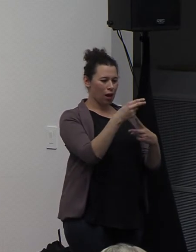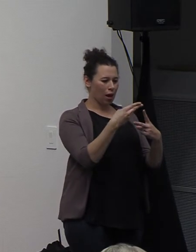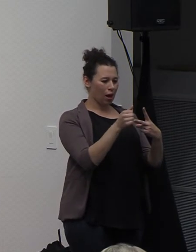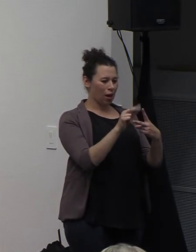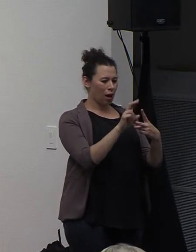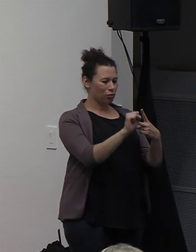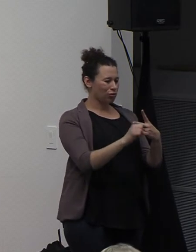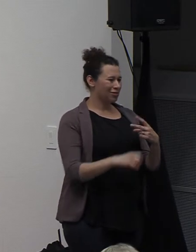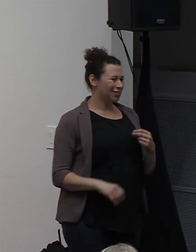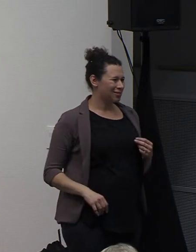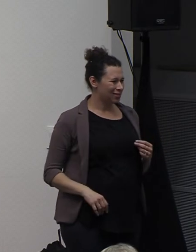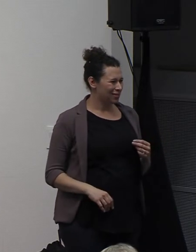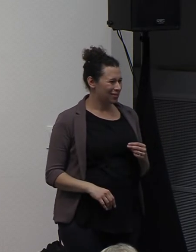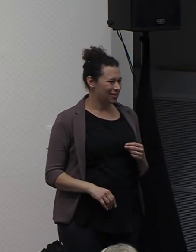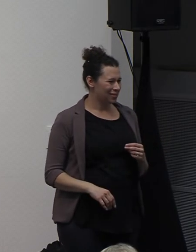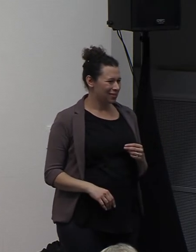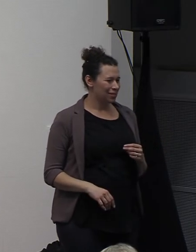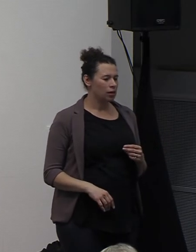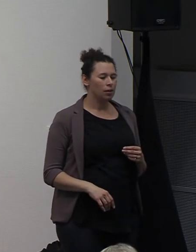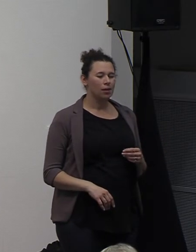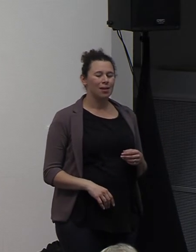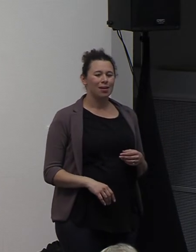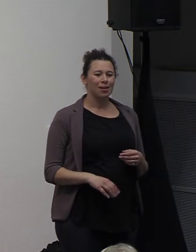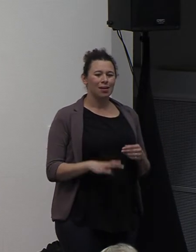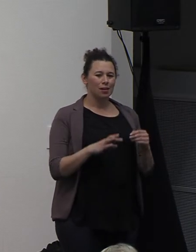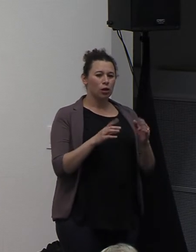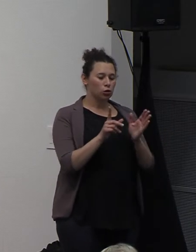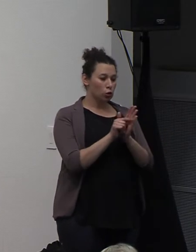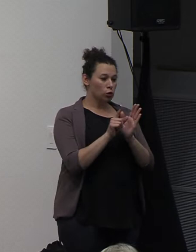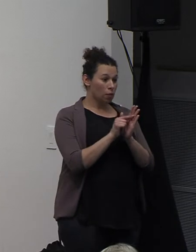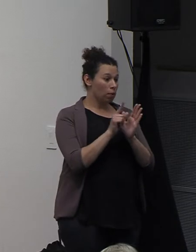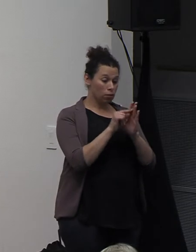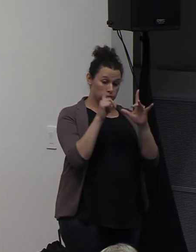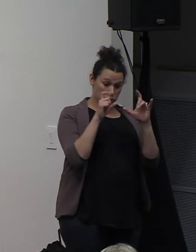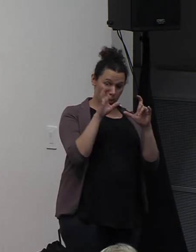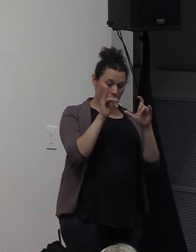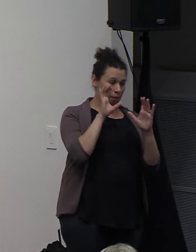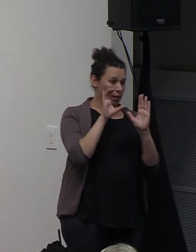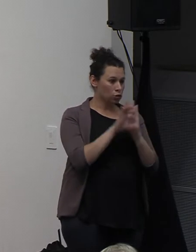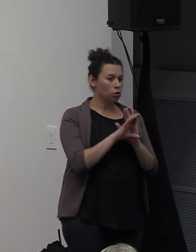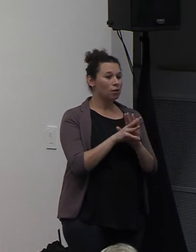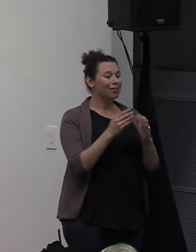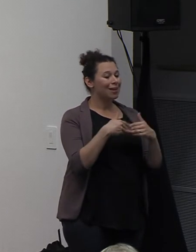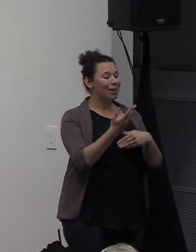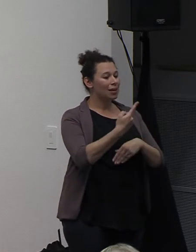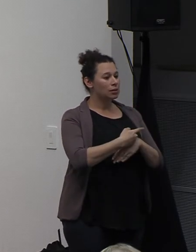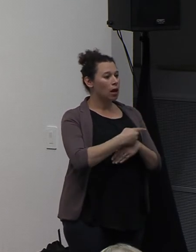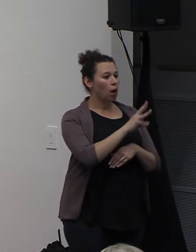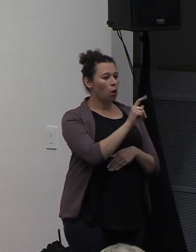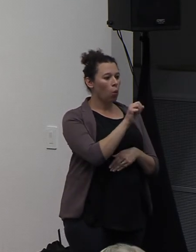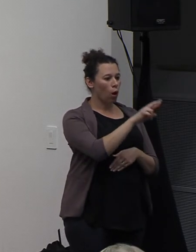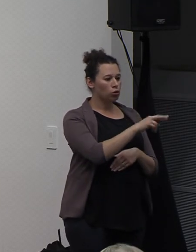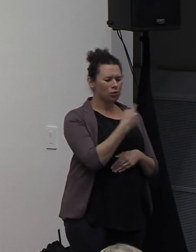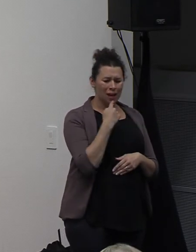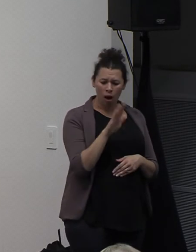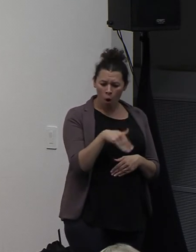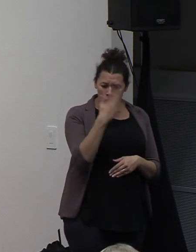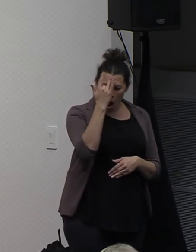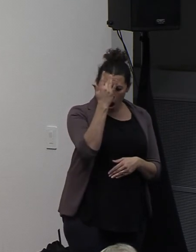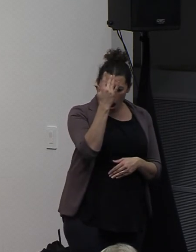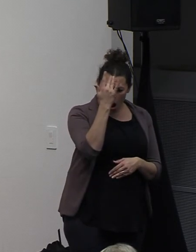And the day after, Walter calls me from Stockholm and said, Luigi,